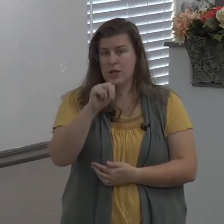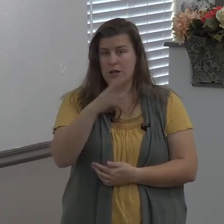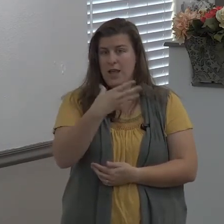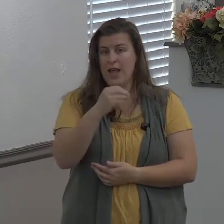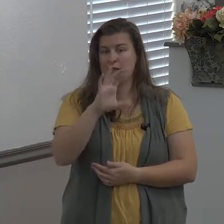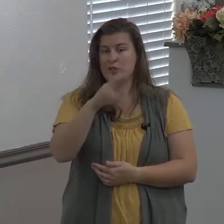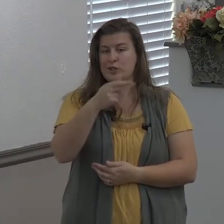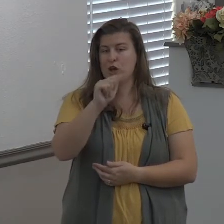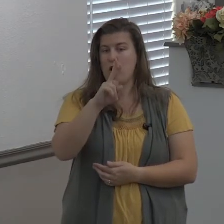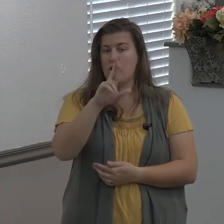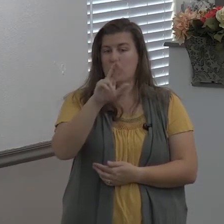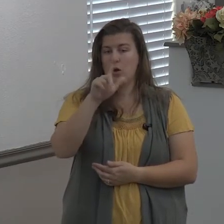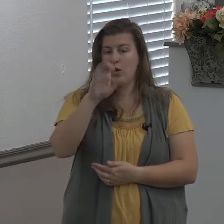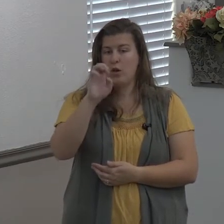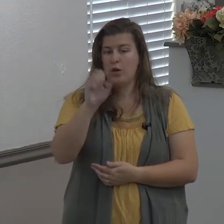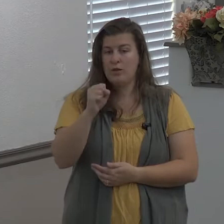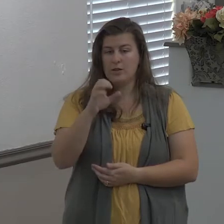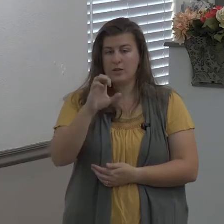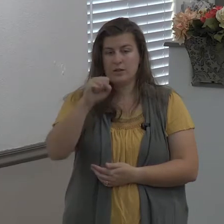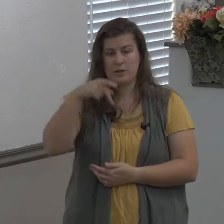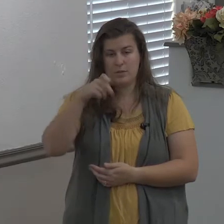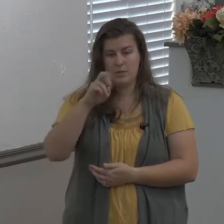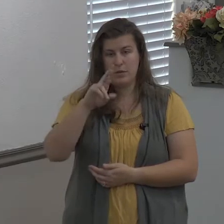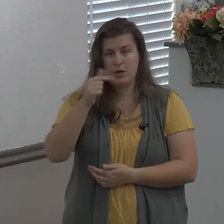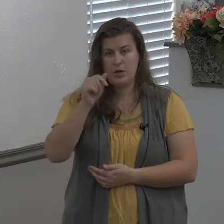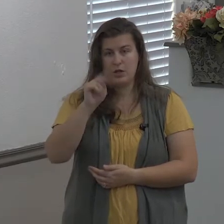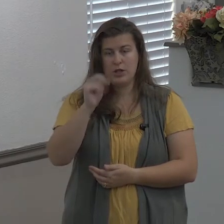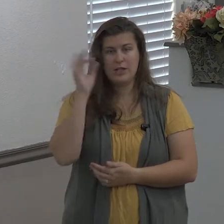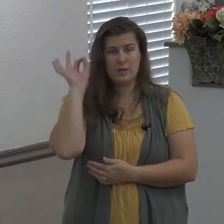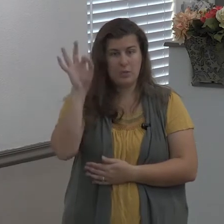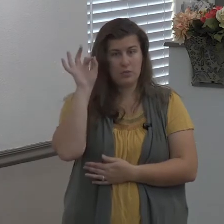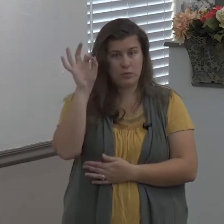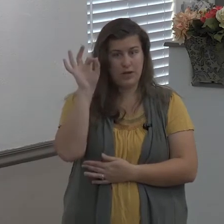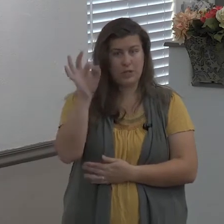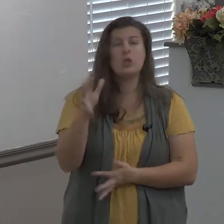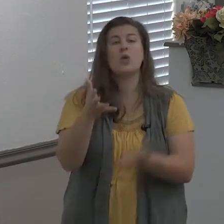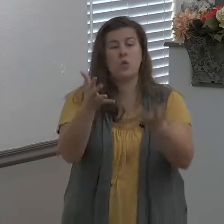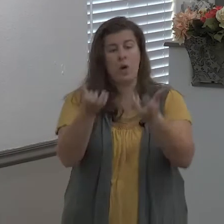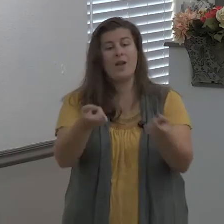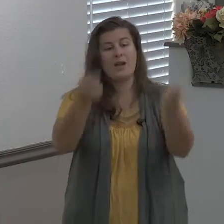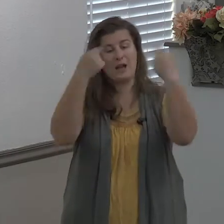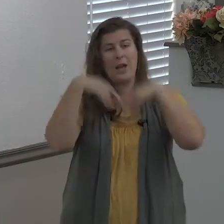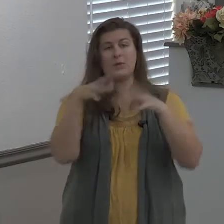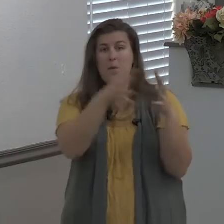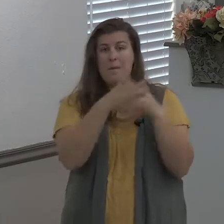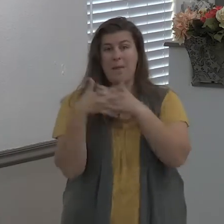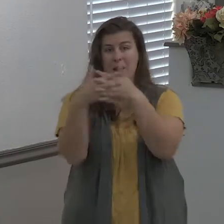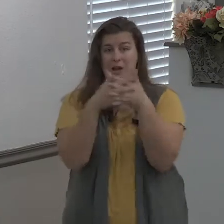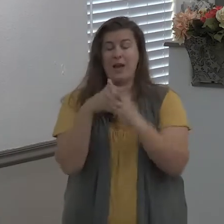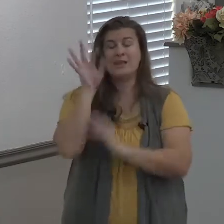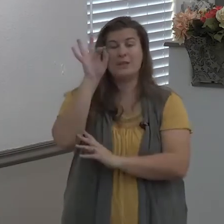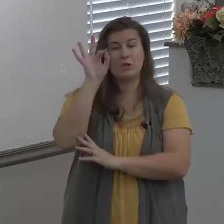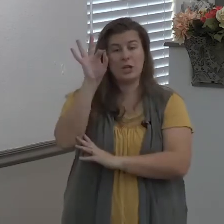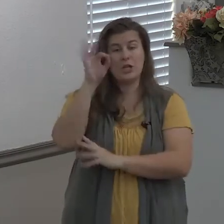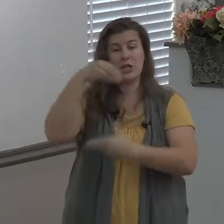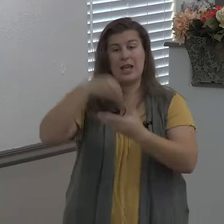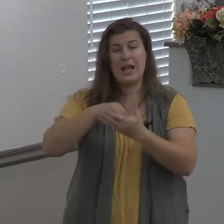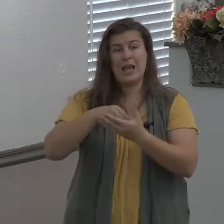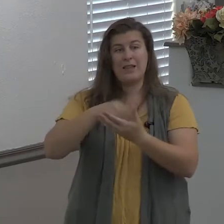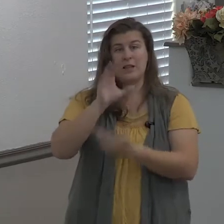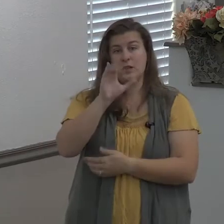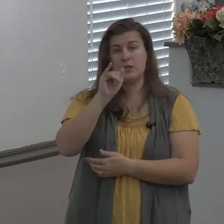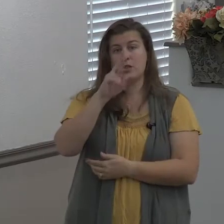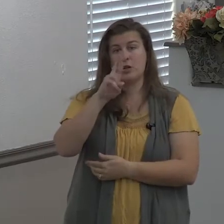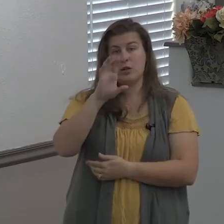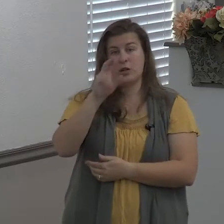invited C.H. Spurgeon or Charles Haddon Spurgeon to preach. They wanted him to come to America from London